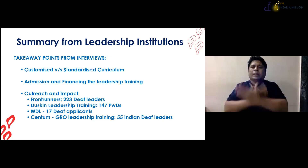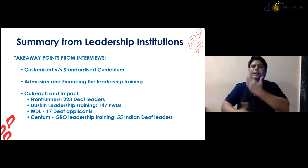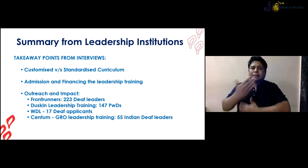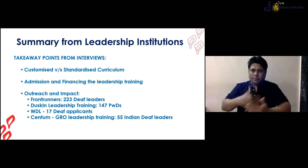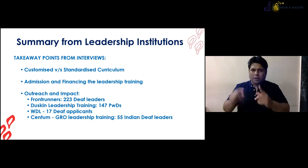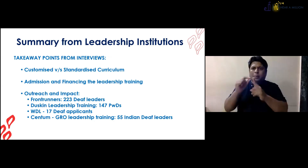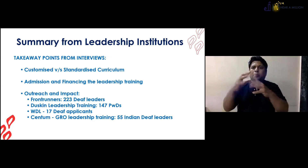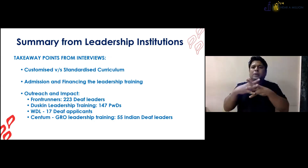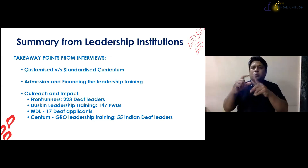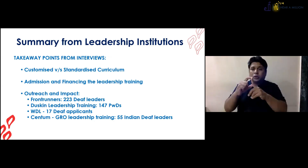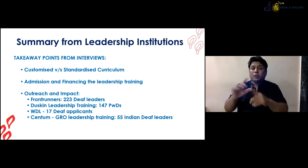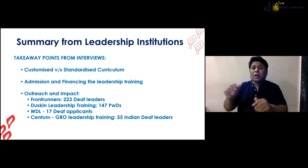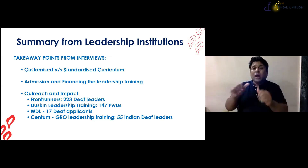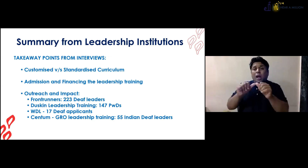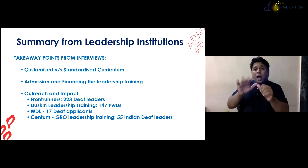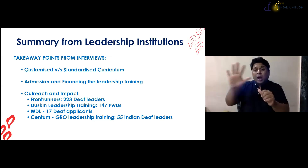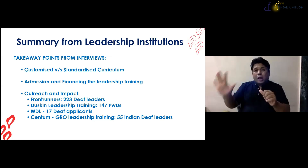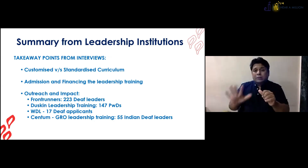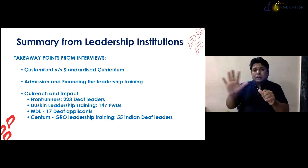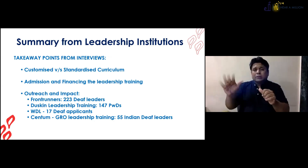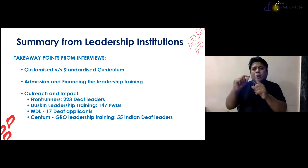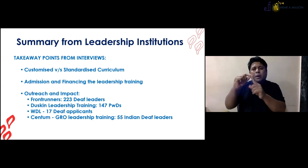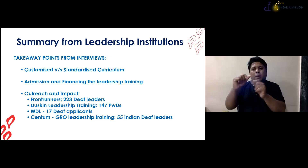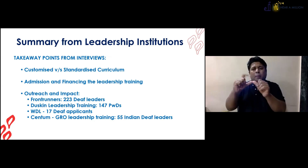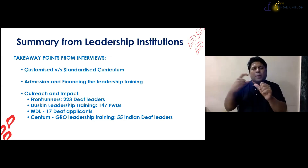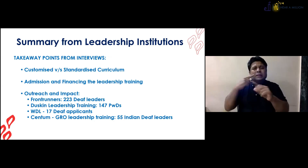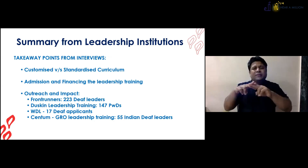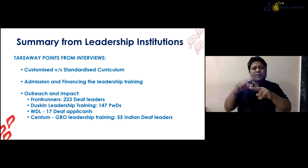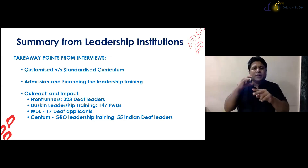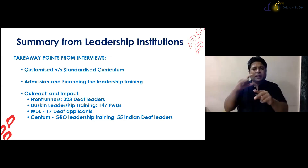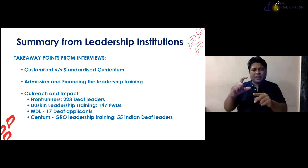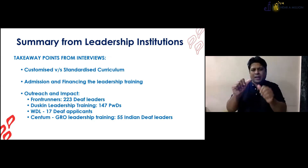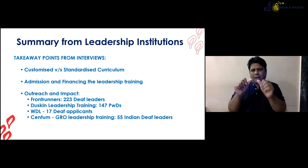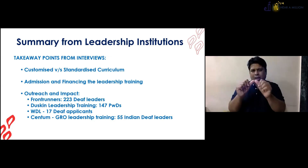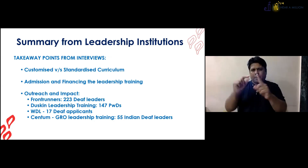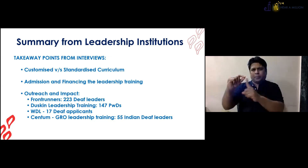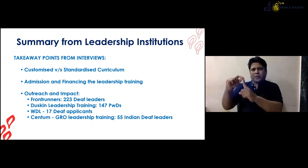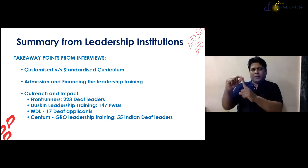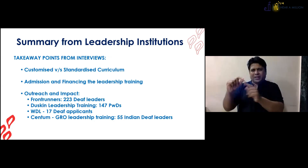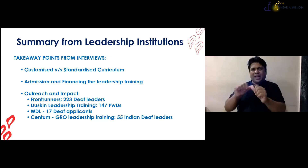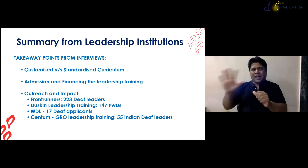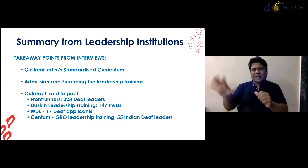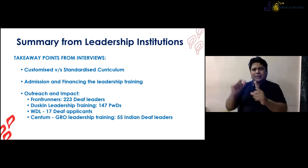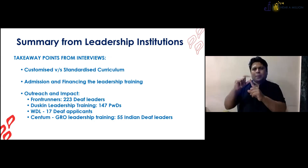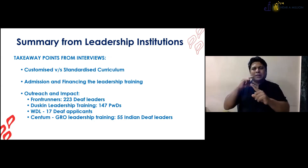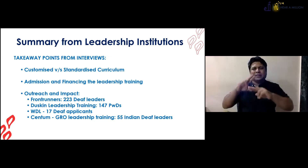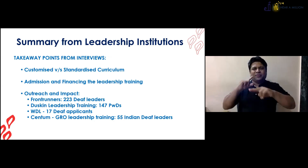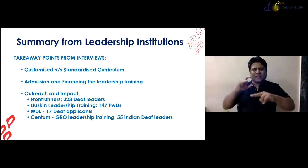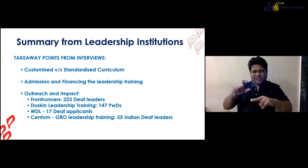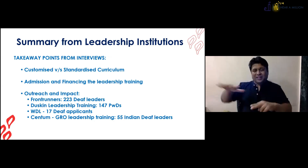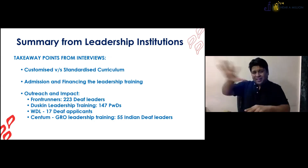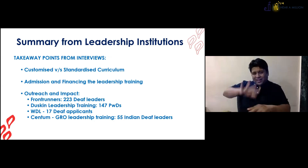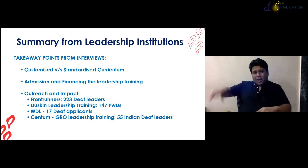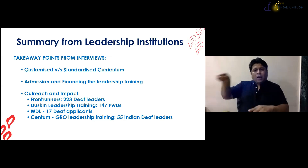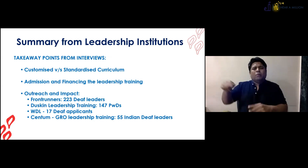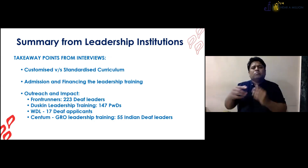different disabilities. It's not just focused on deaf, and it's PWD, it's their own thing, and it's Asia specific.